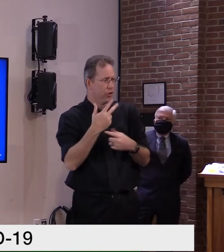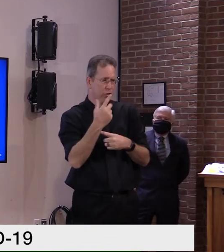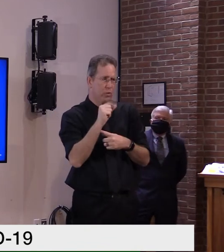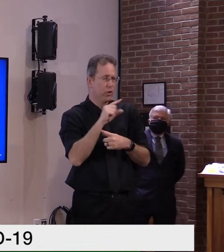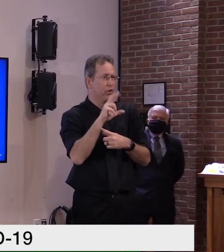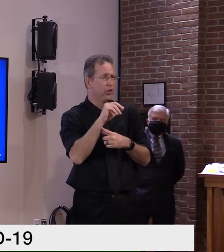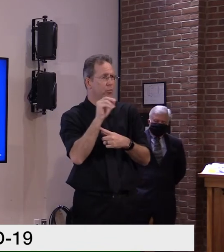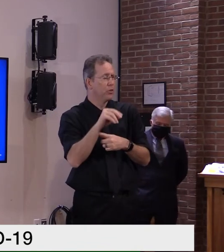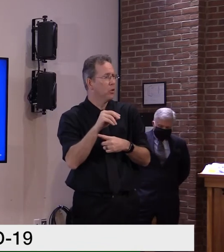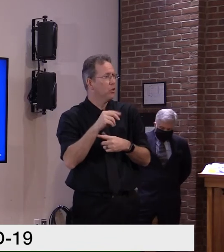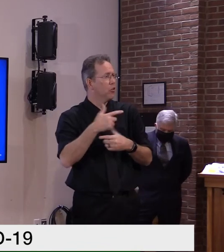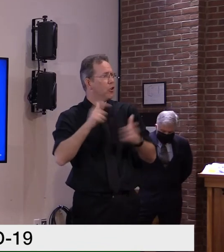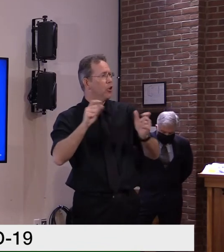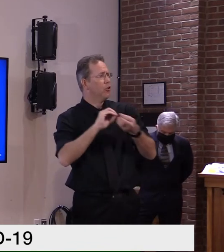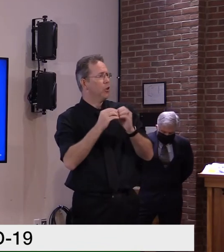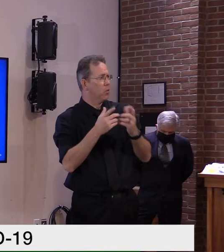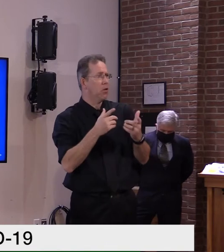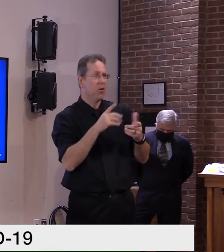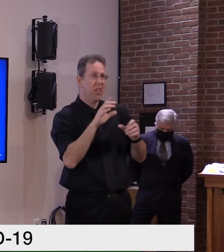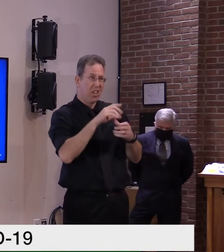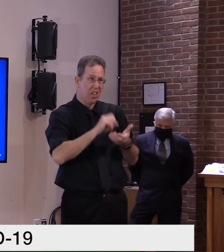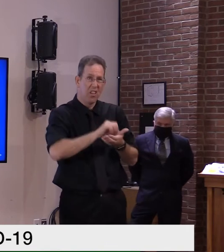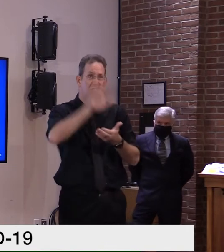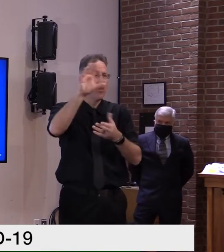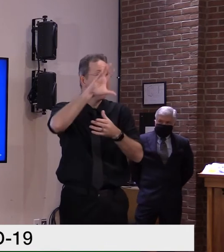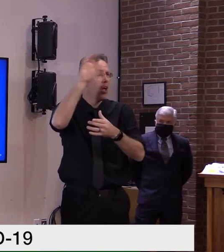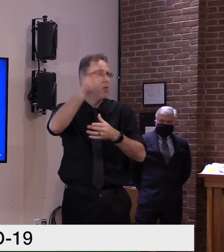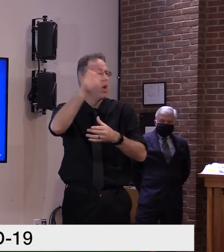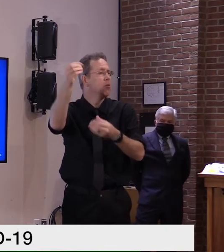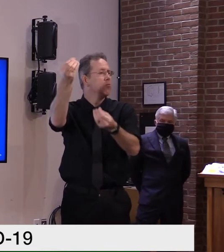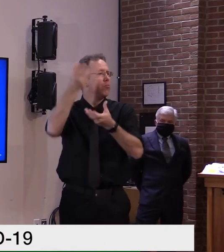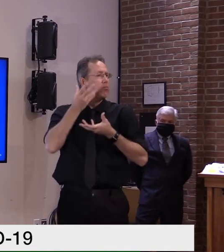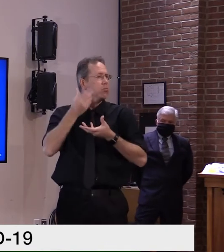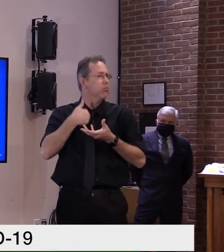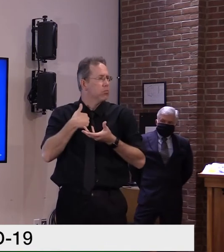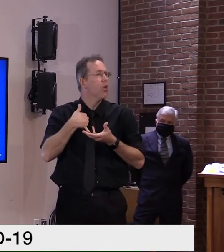analysis to make a determination about how many people that represents.